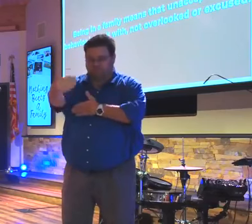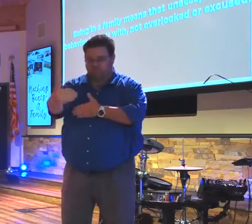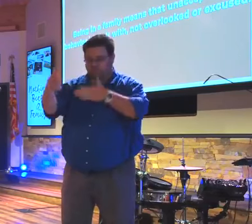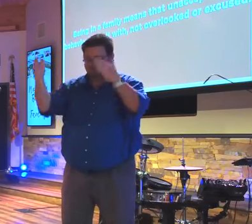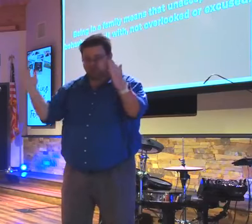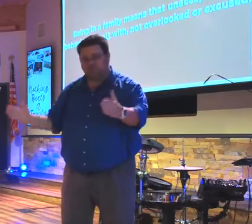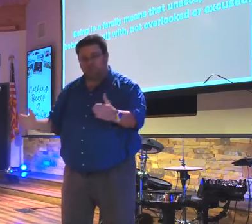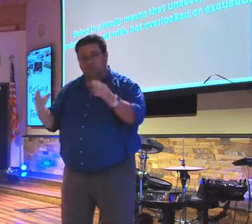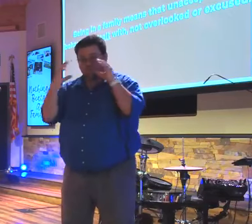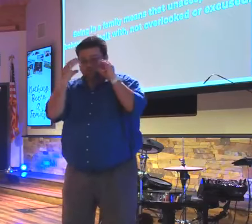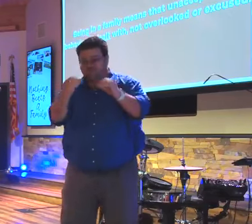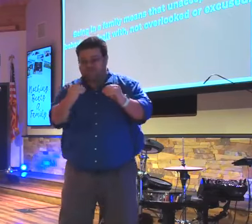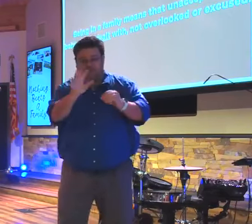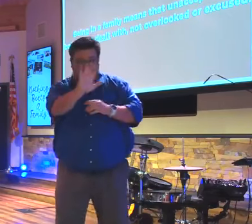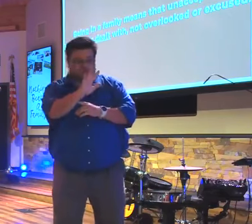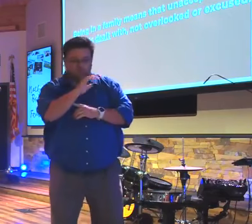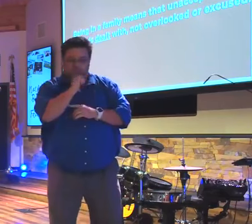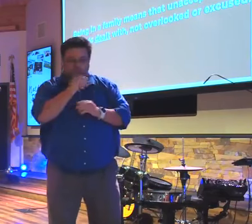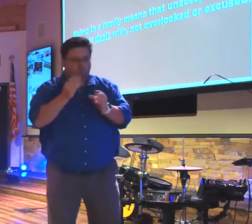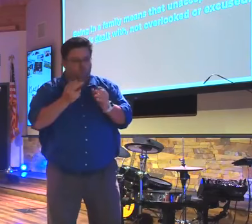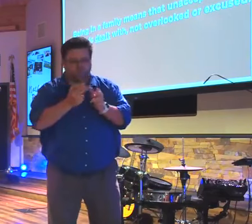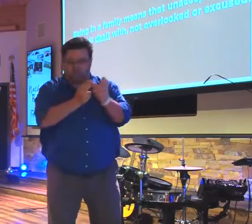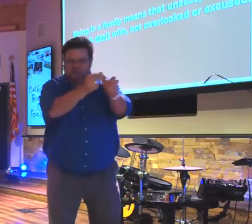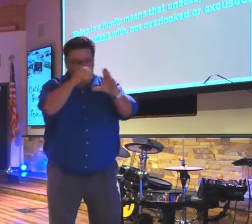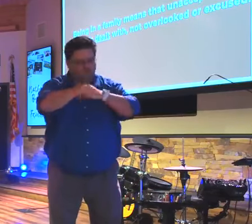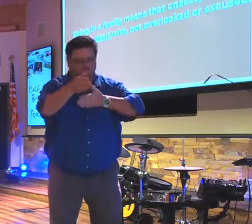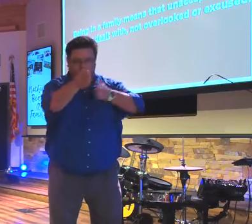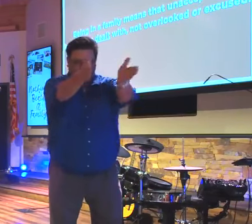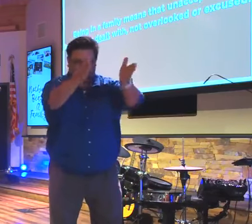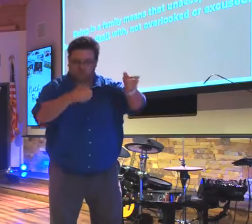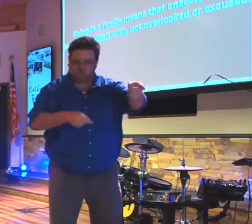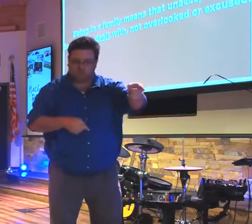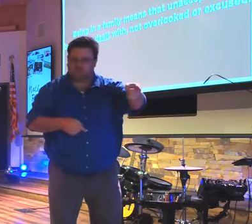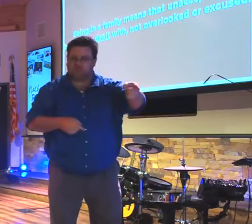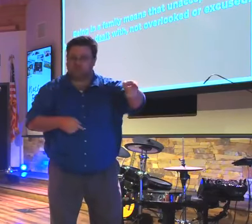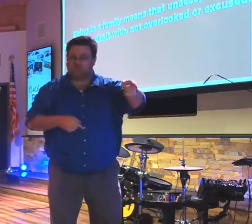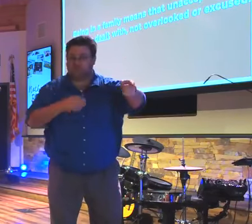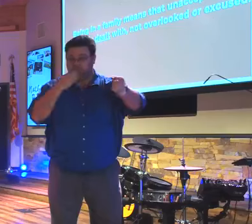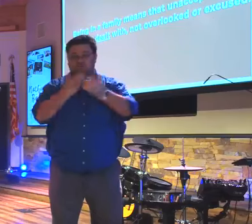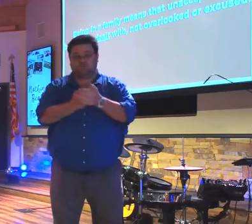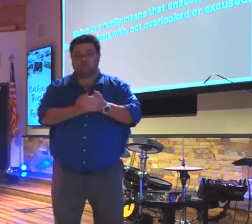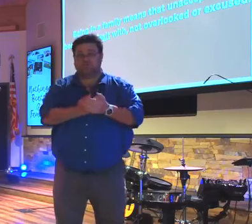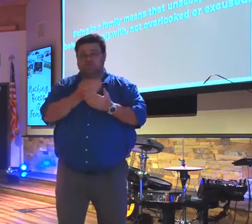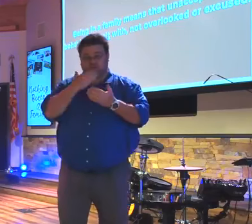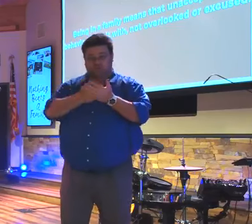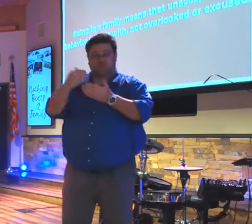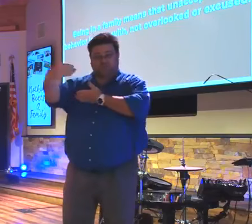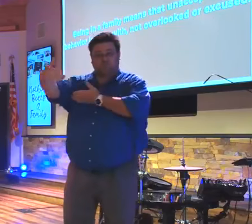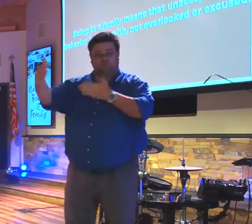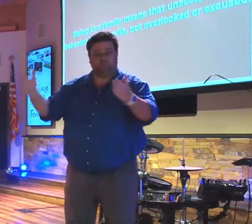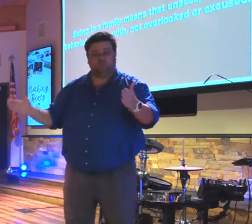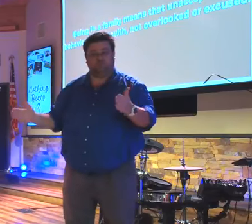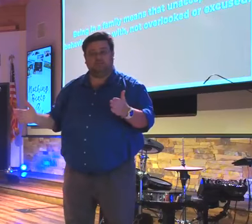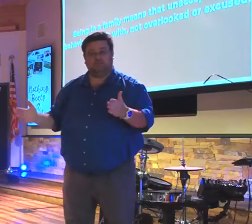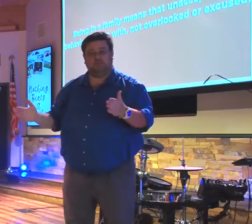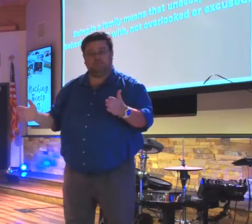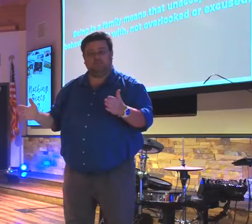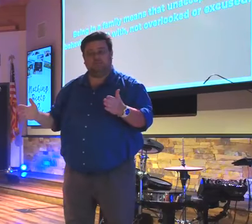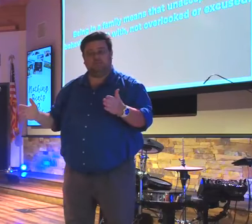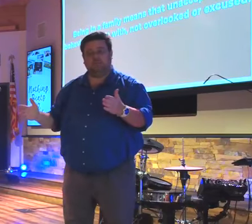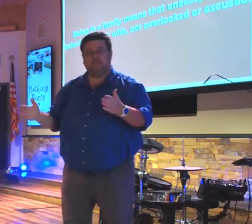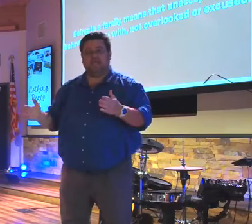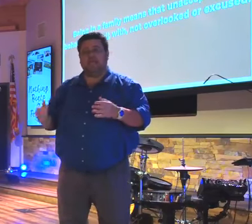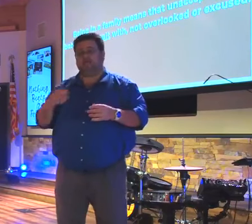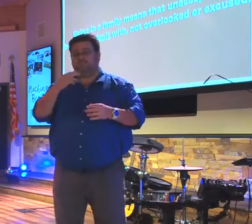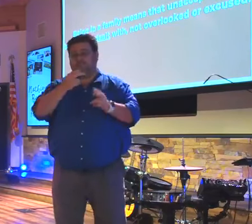You are not going to let them just run into the street. By the way, is that a good boundary? It's a real good boundary. And if they're